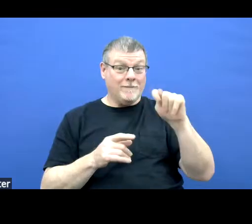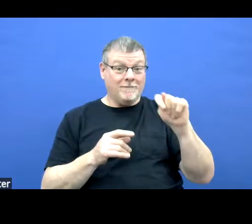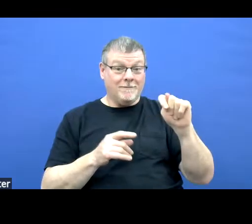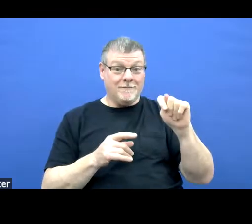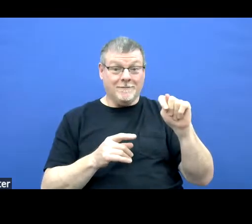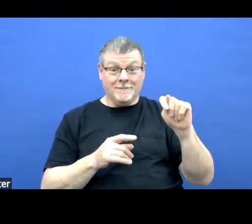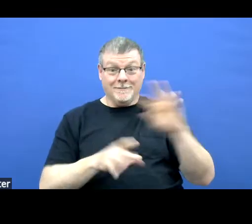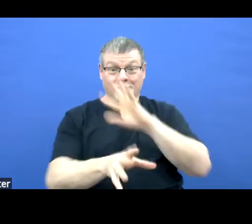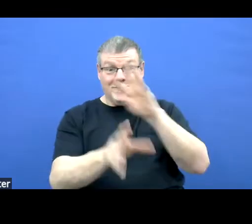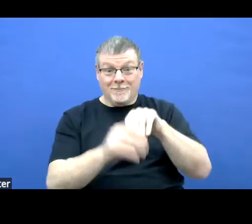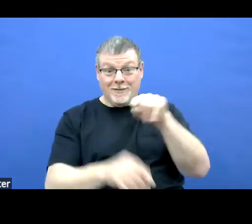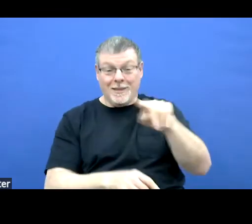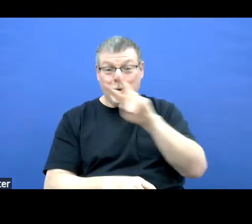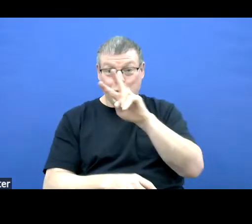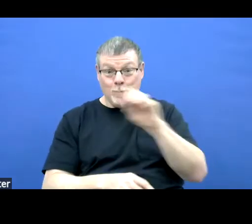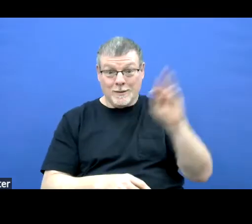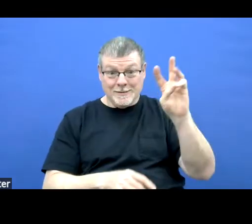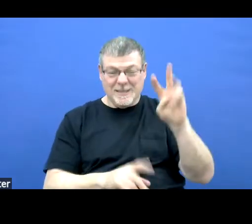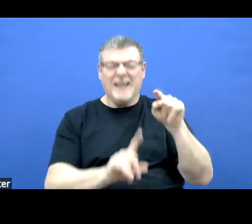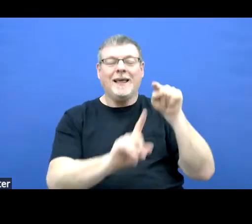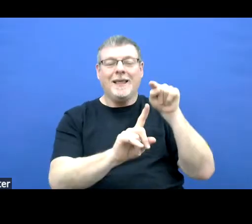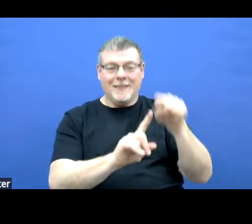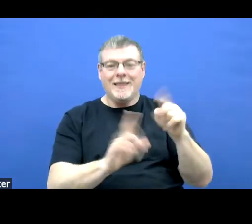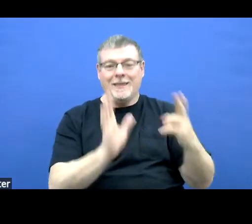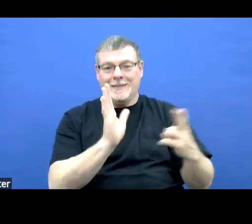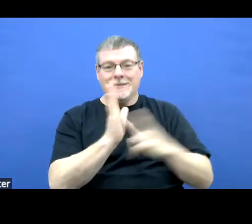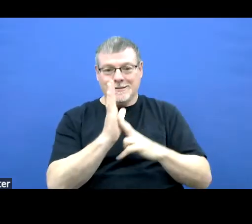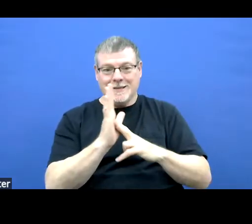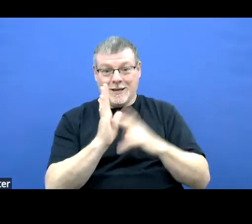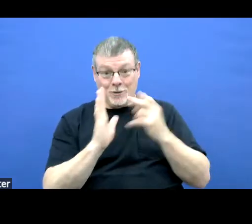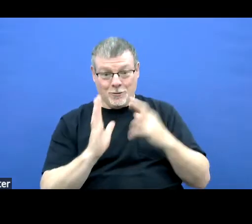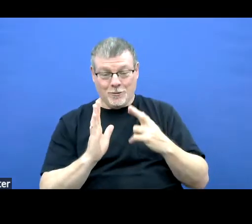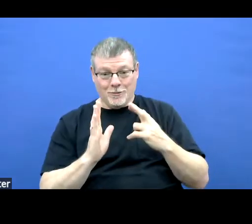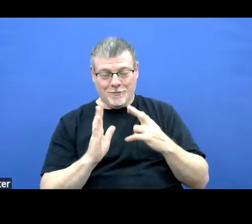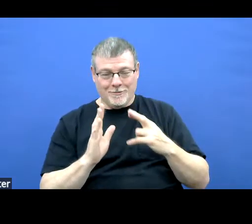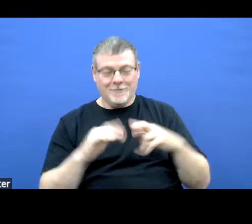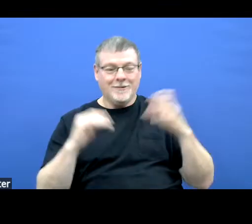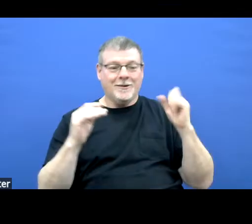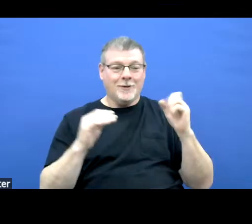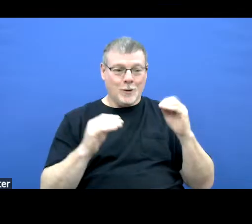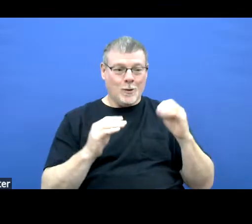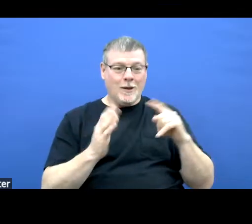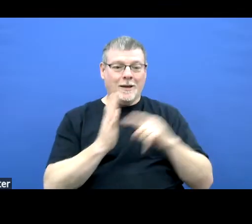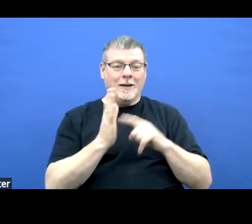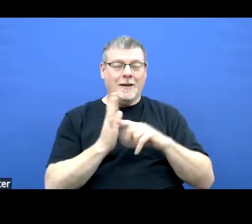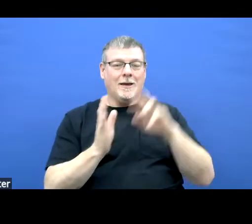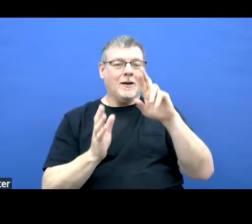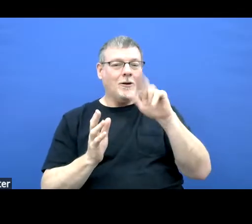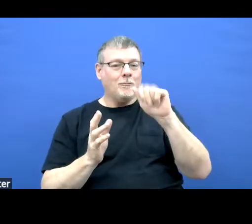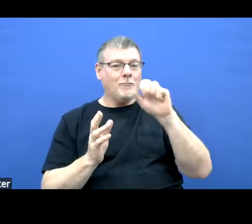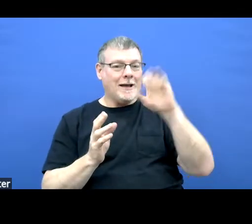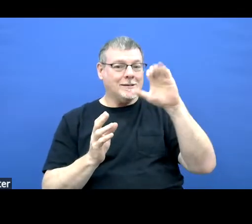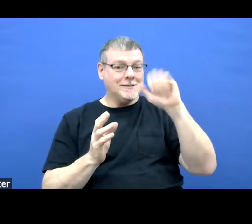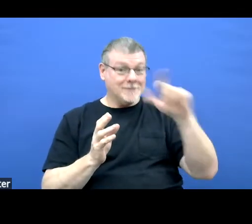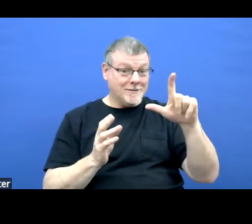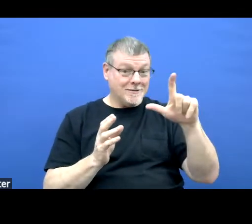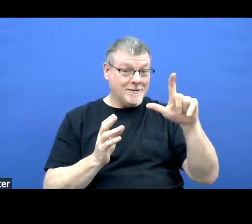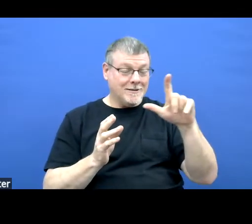2006. Well, they were the ones who signed her. Now they really signed Rascal Flatts, and she was the